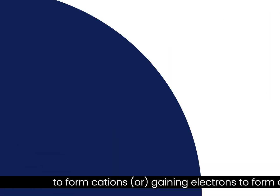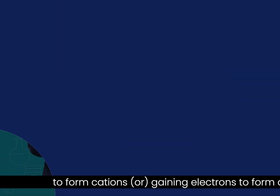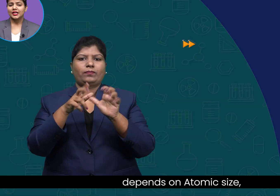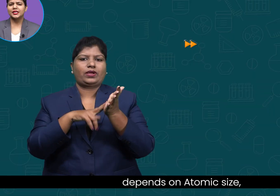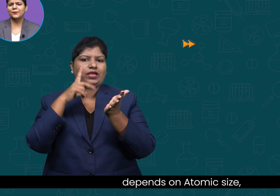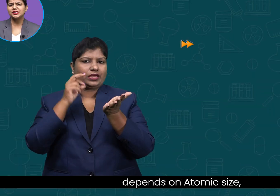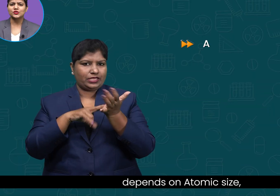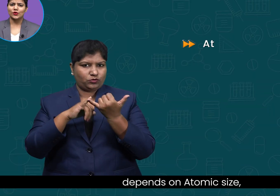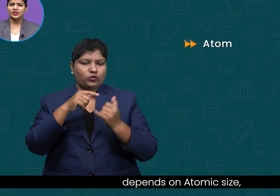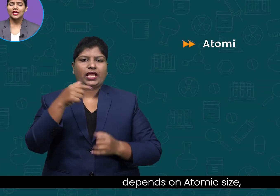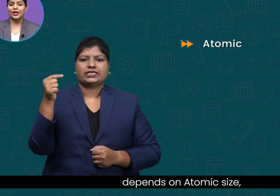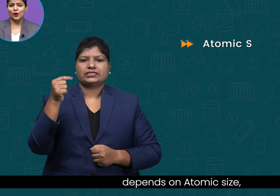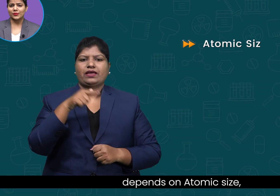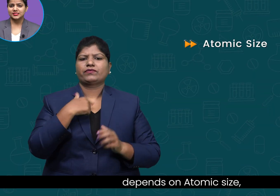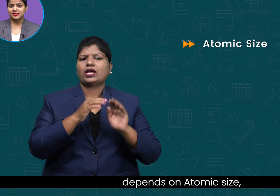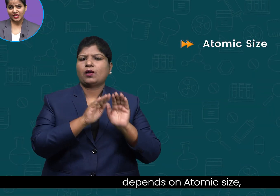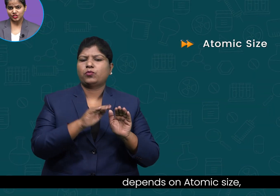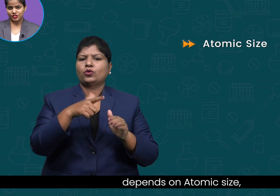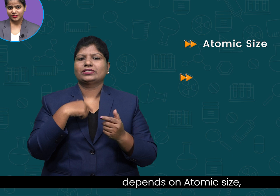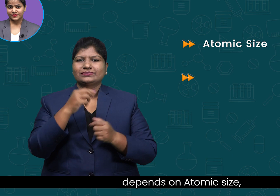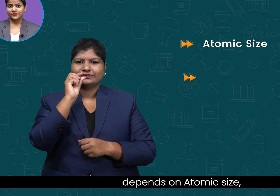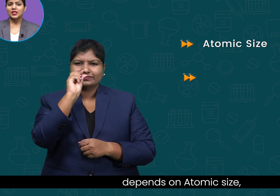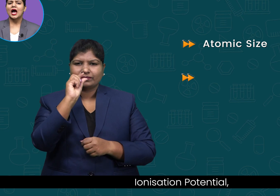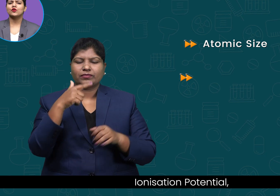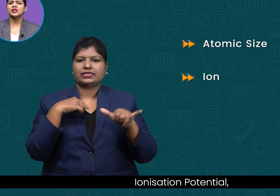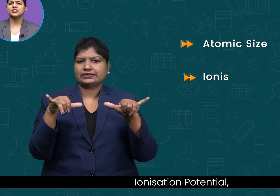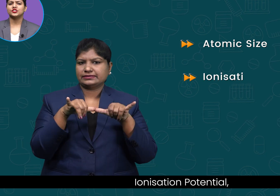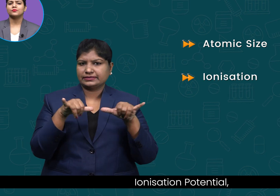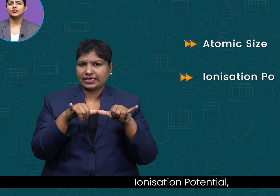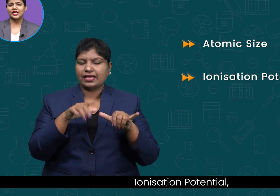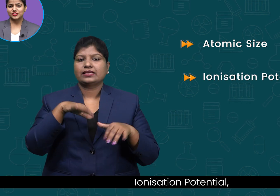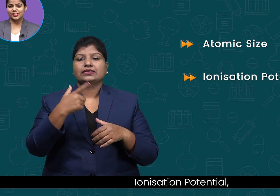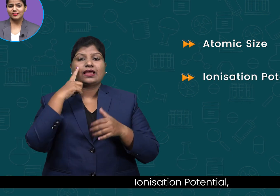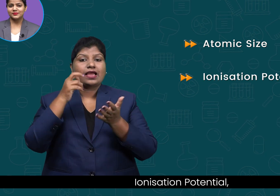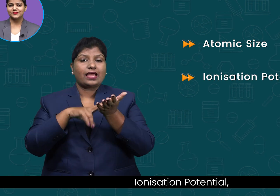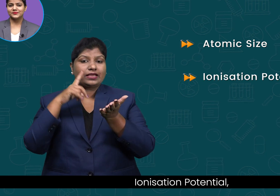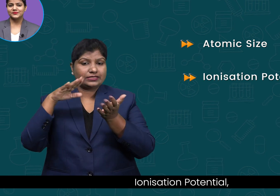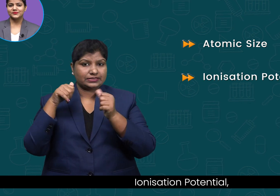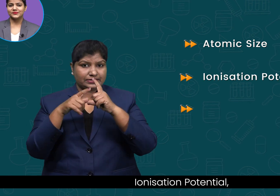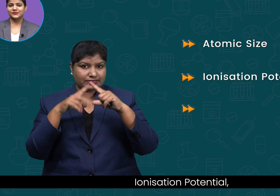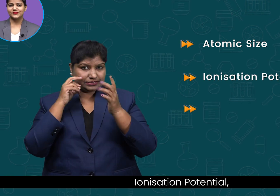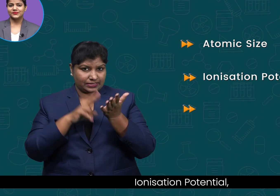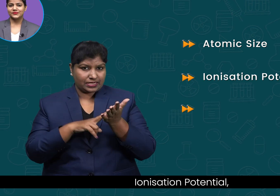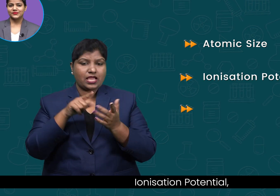anions depends on atomic size, ionization potential,